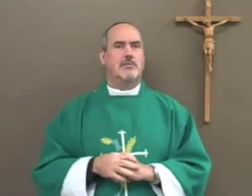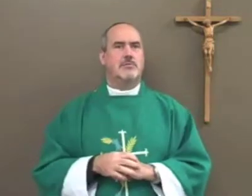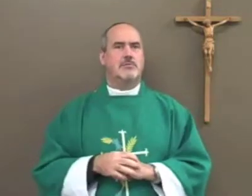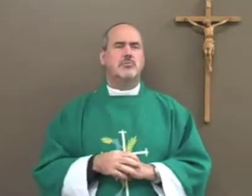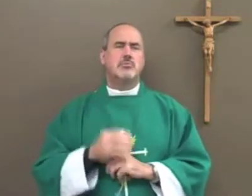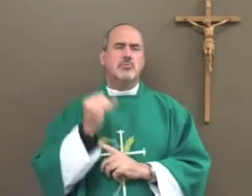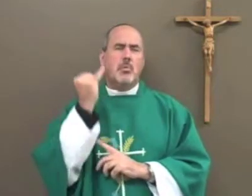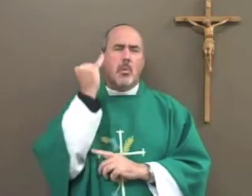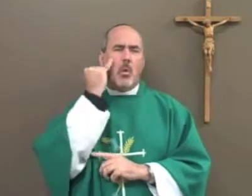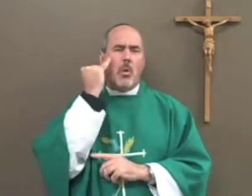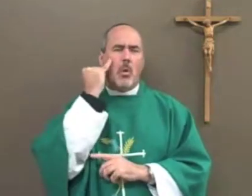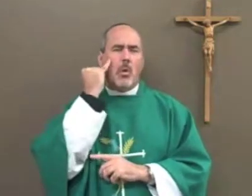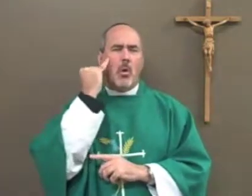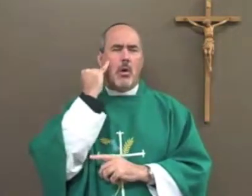through violence.